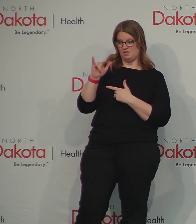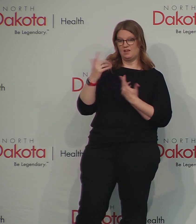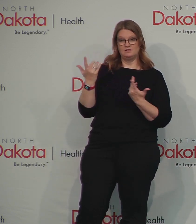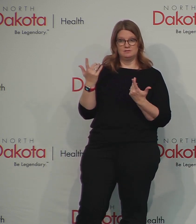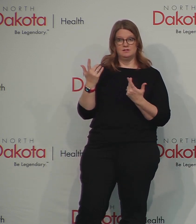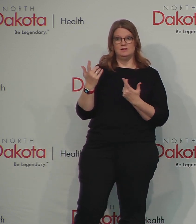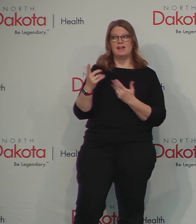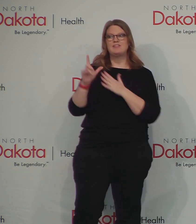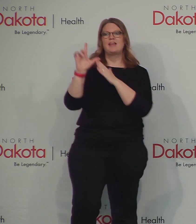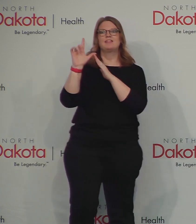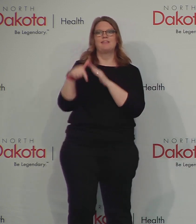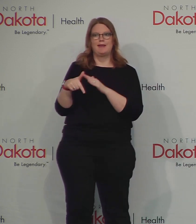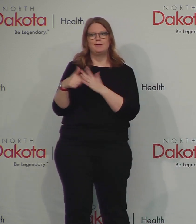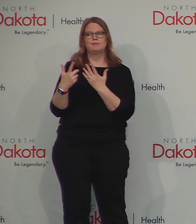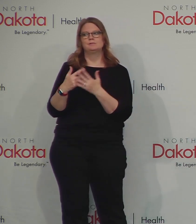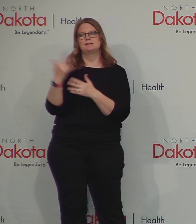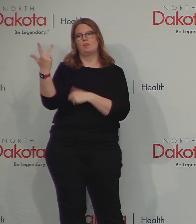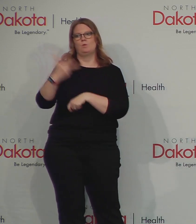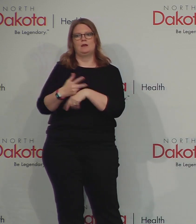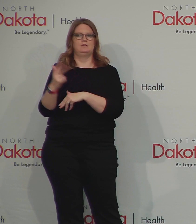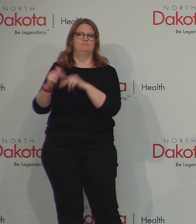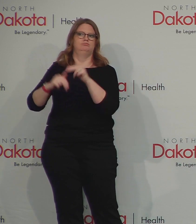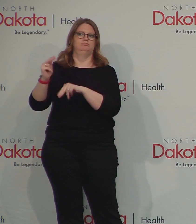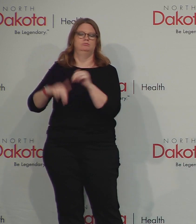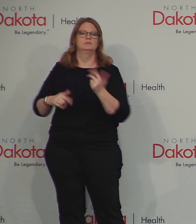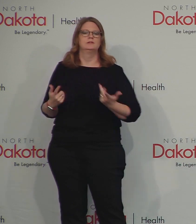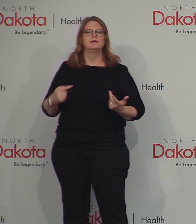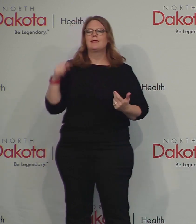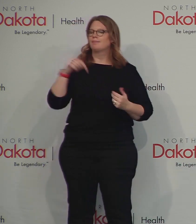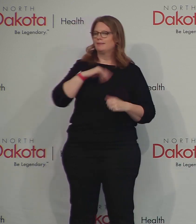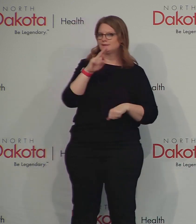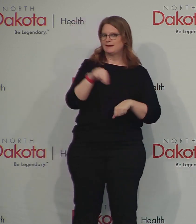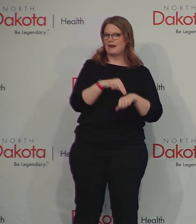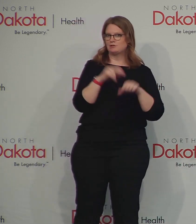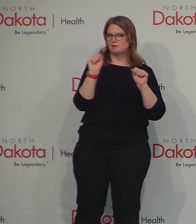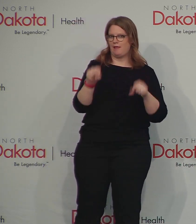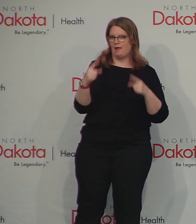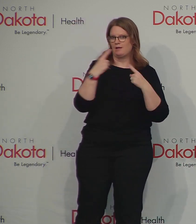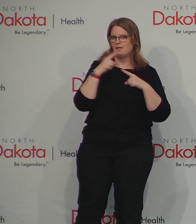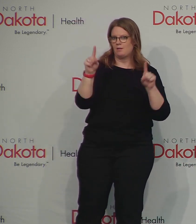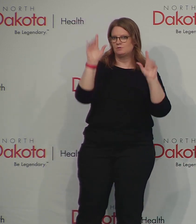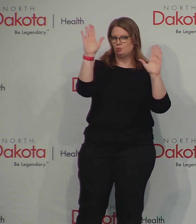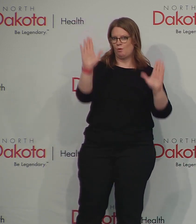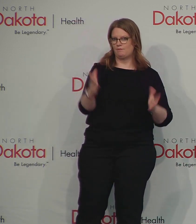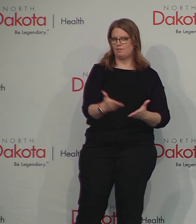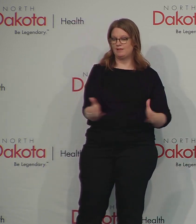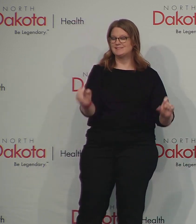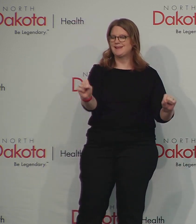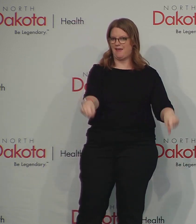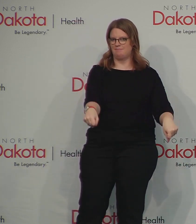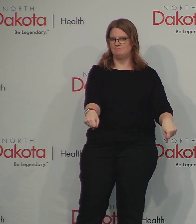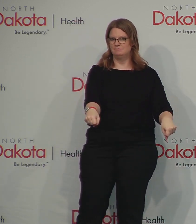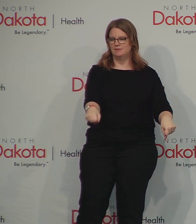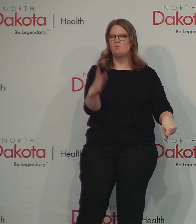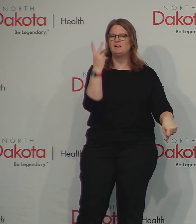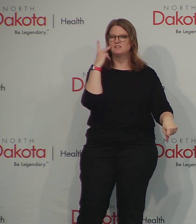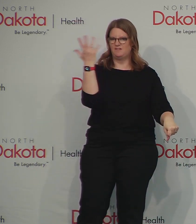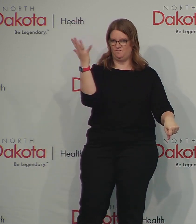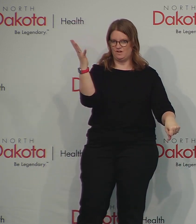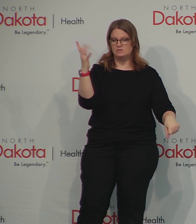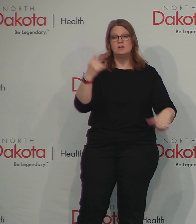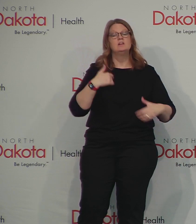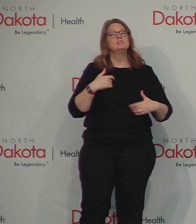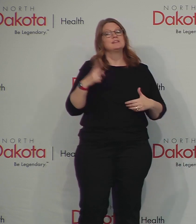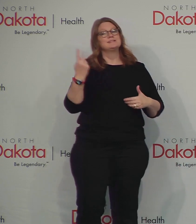in 3 days. Our nation can do incredible things. We've shown that here with the vaccine. And so again, that's something we can be